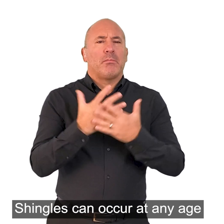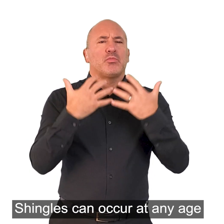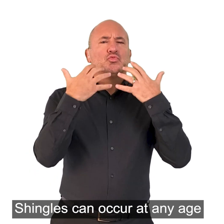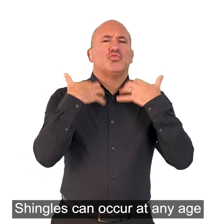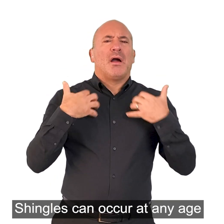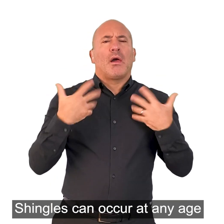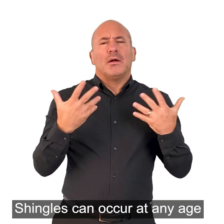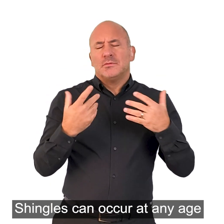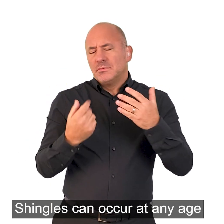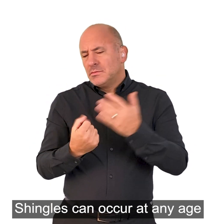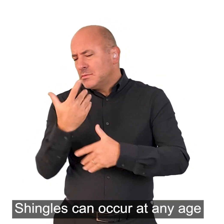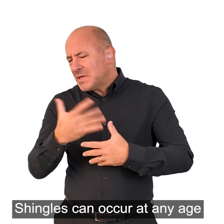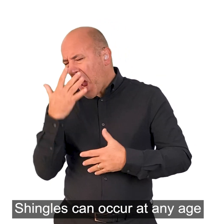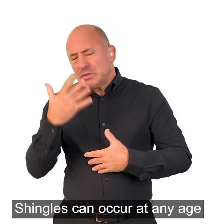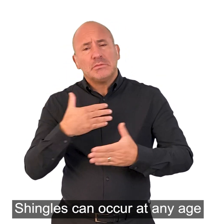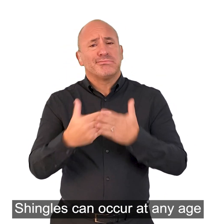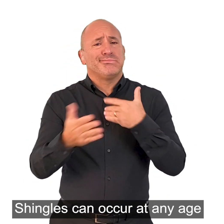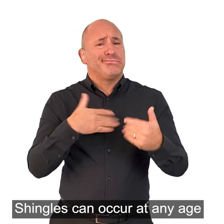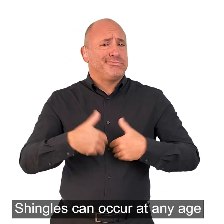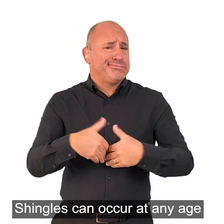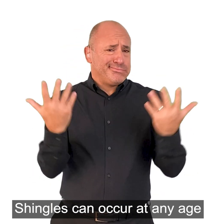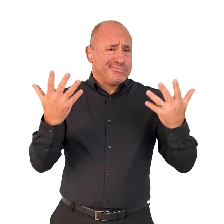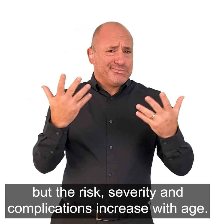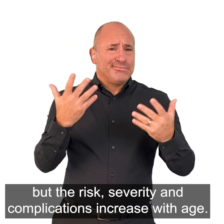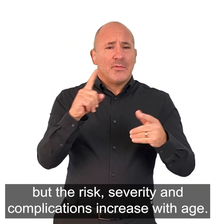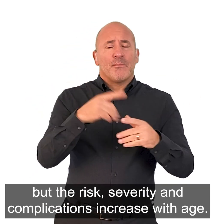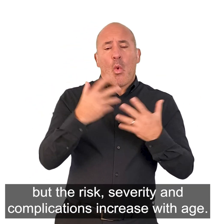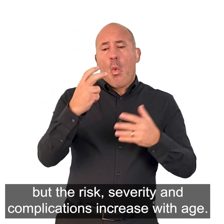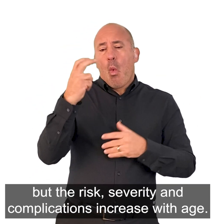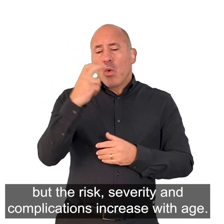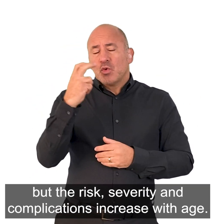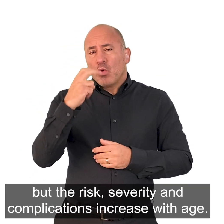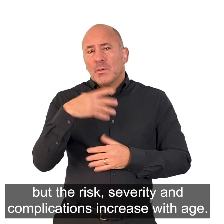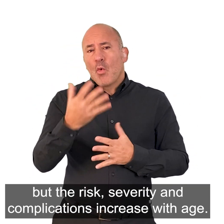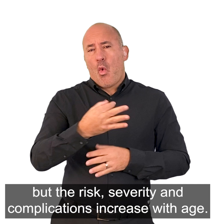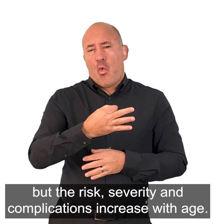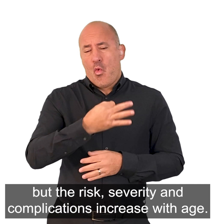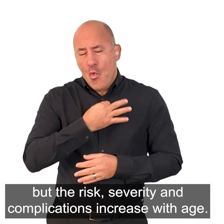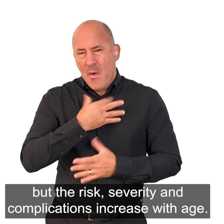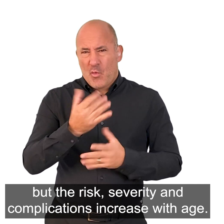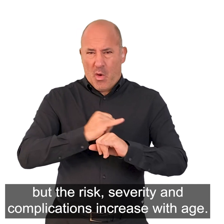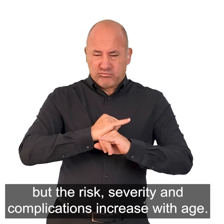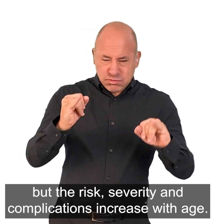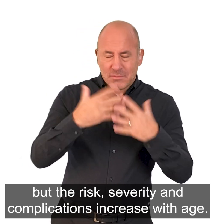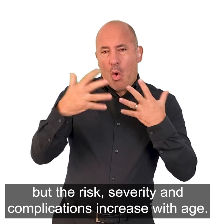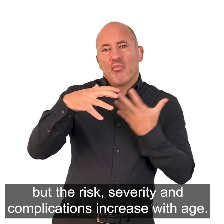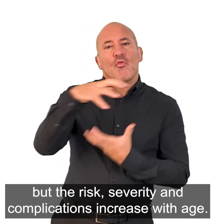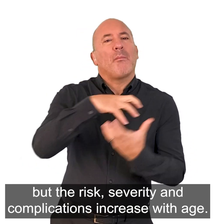Shingles can occur at any age, but the risk, severity and complications increase with